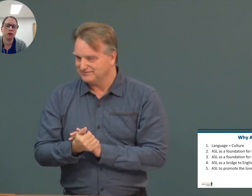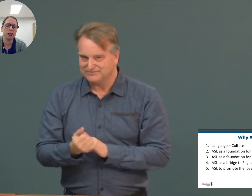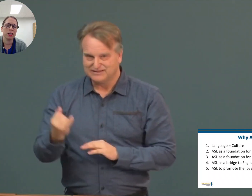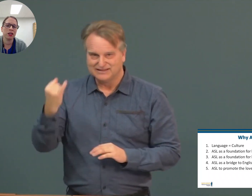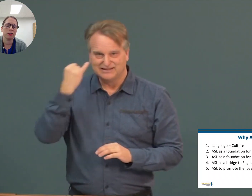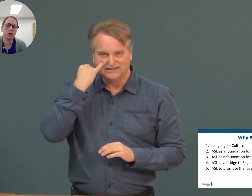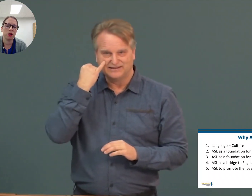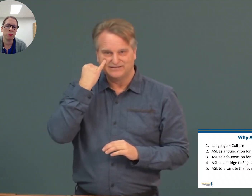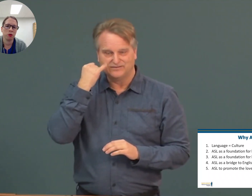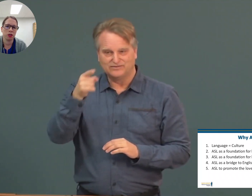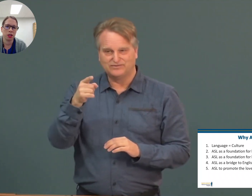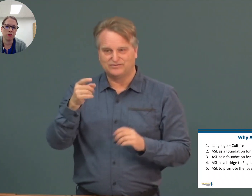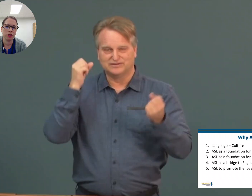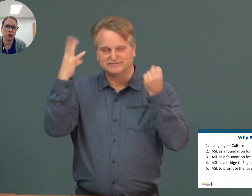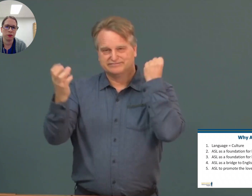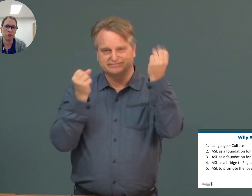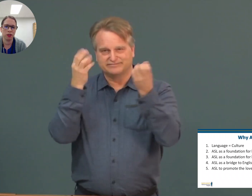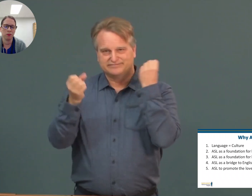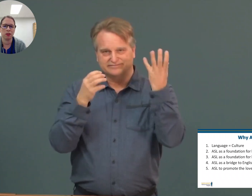Reading is only one important key for language development.